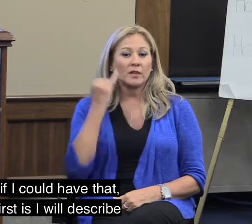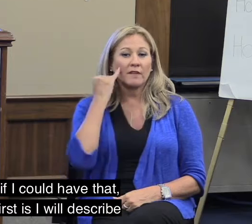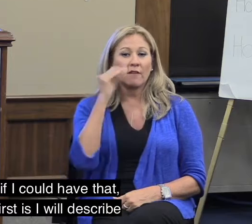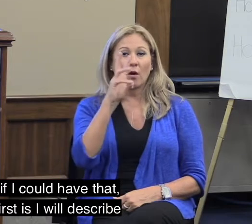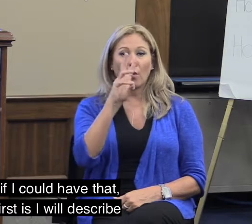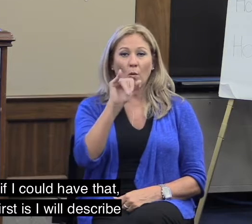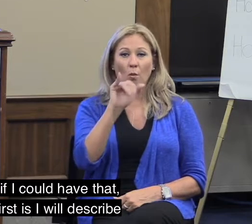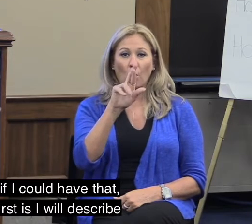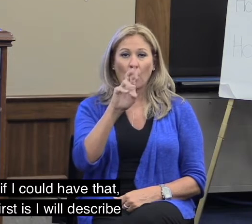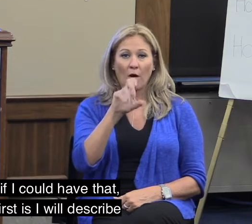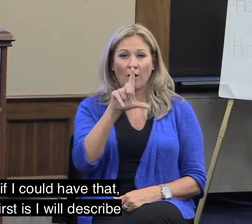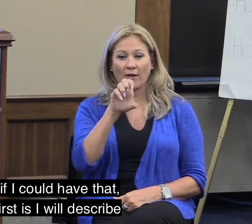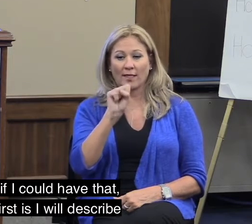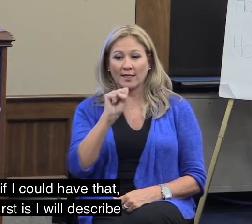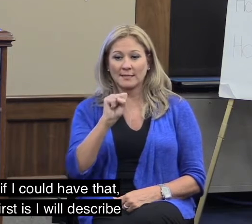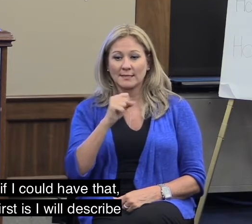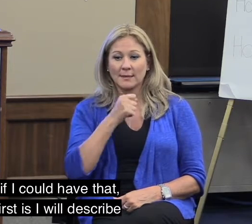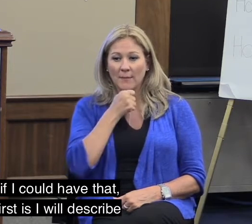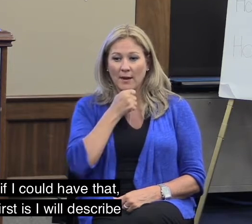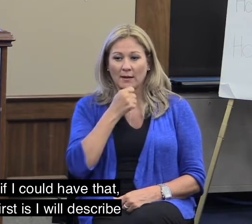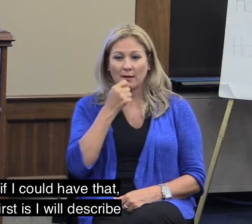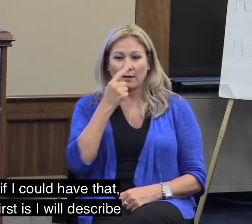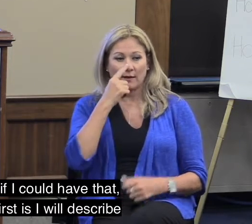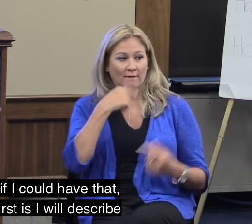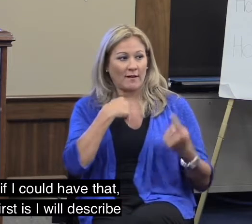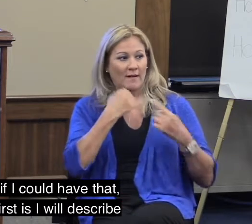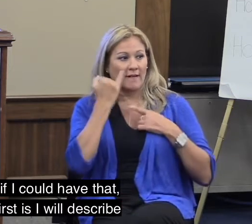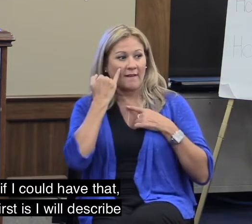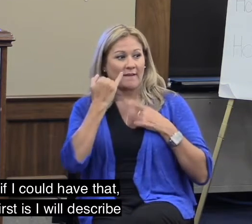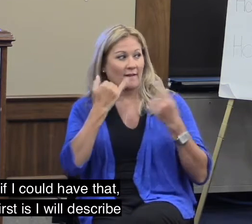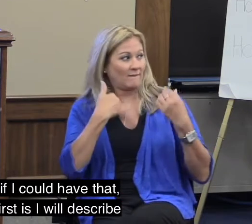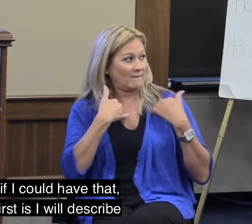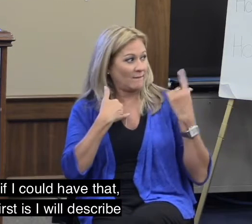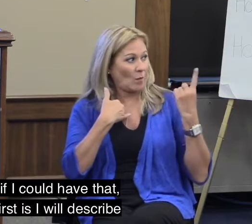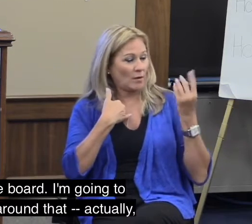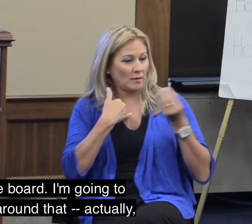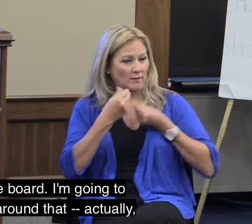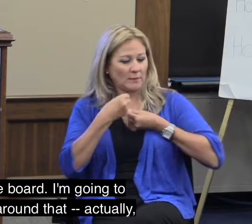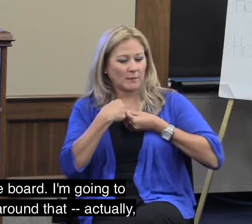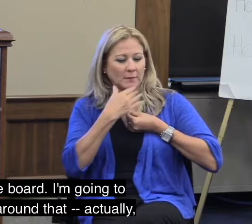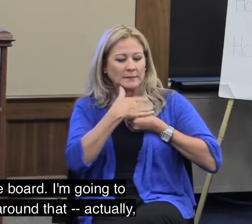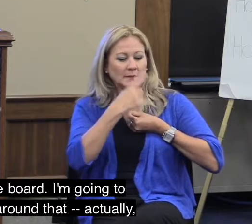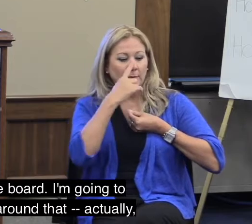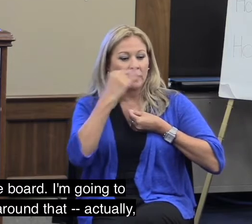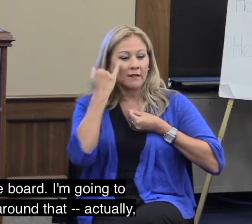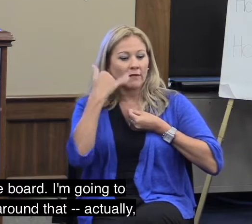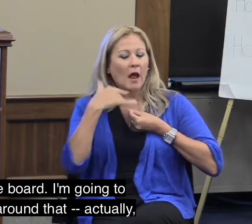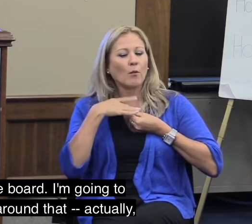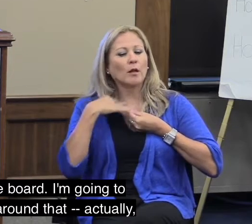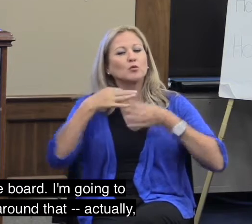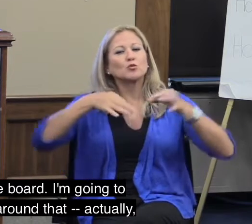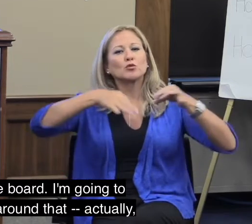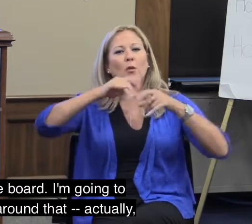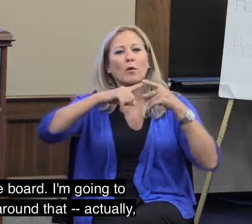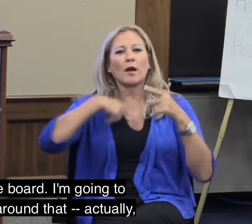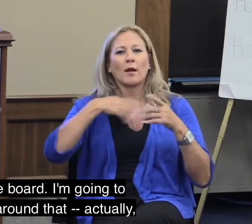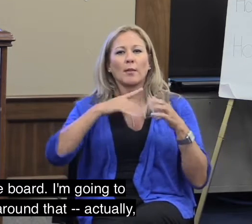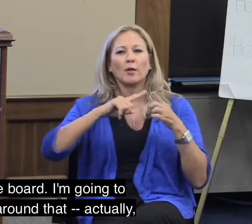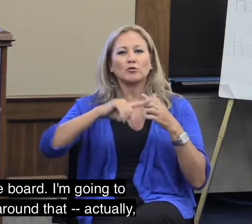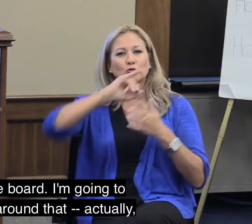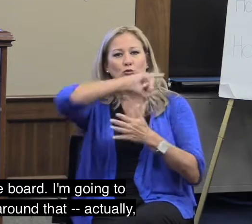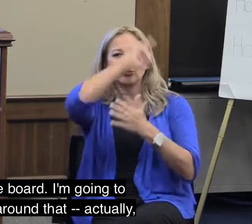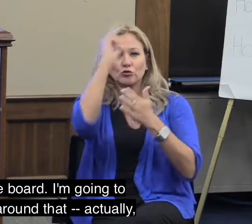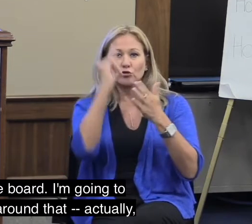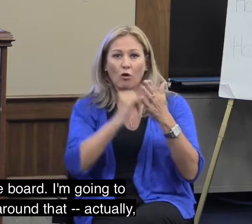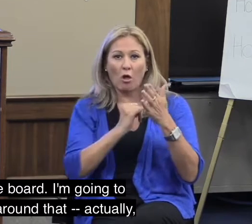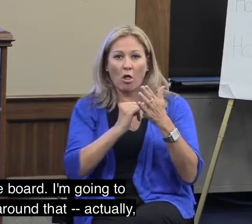what I will ask is if I can have that. But if not, what I'll do first is I will describe what I'm to draw on the board. I'm going to draw